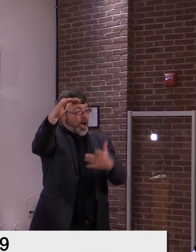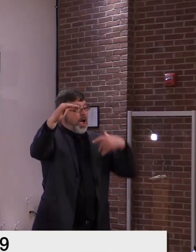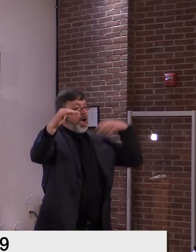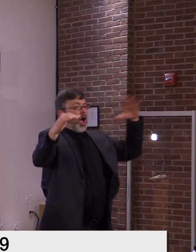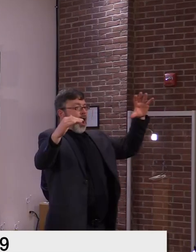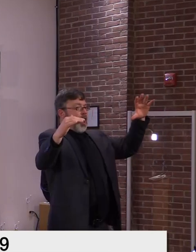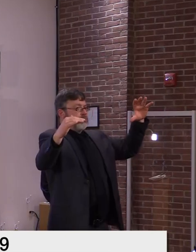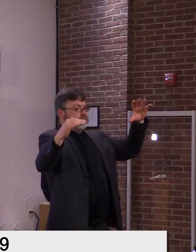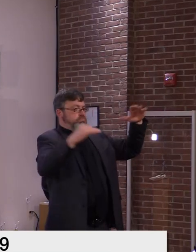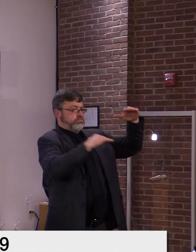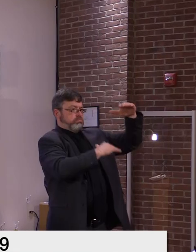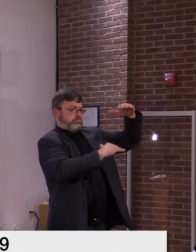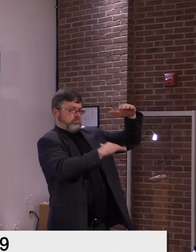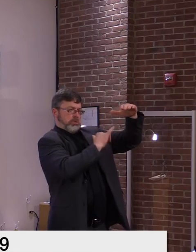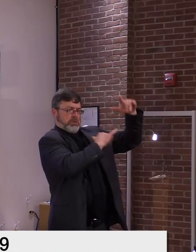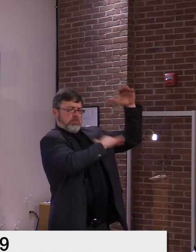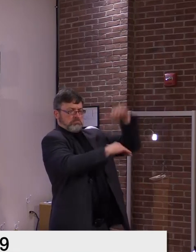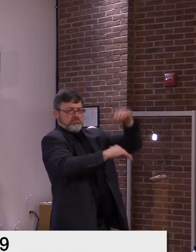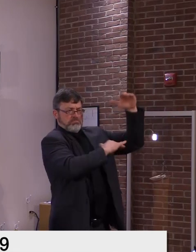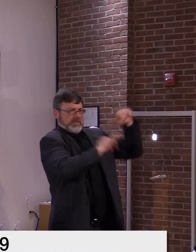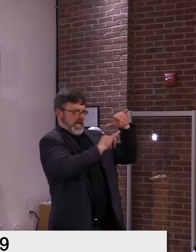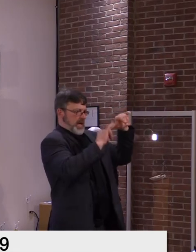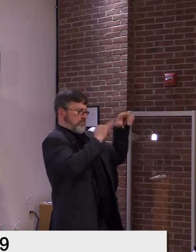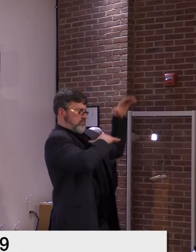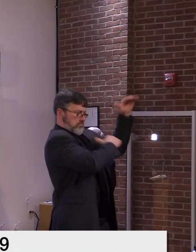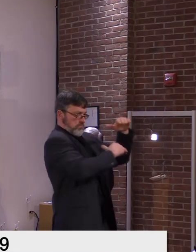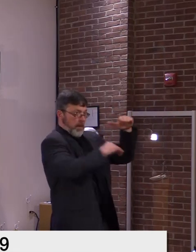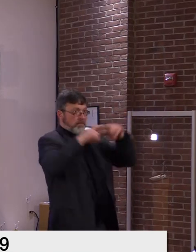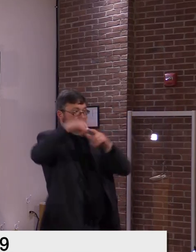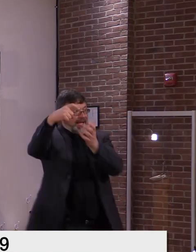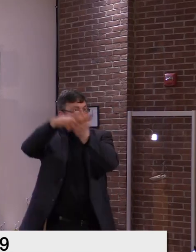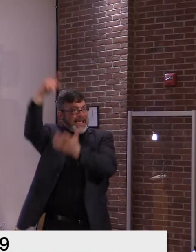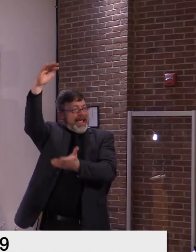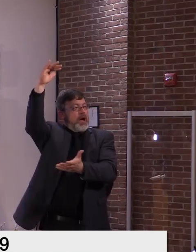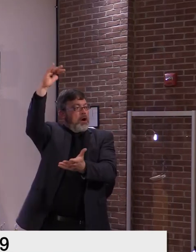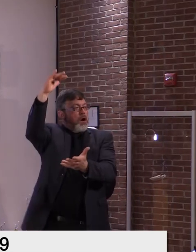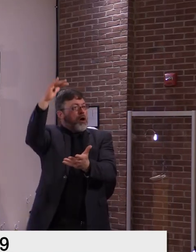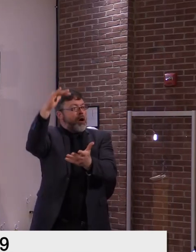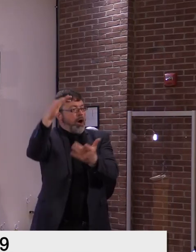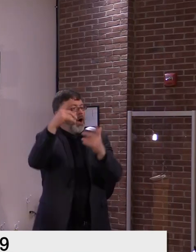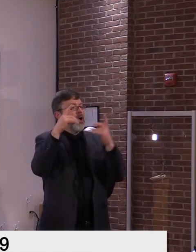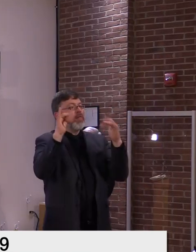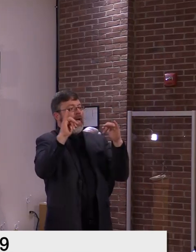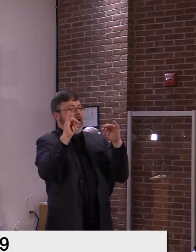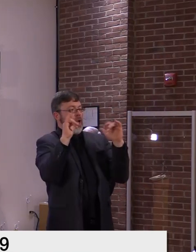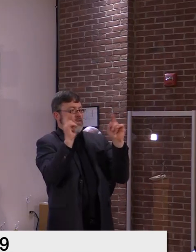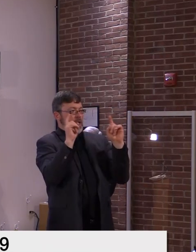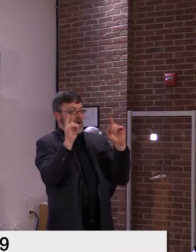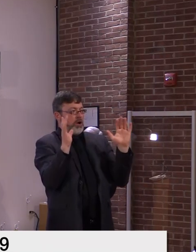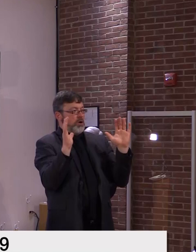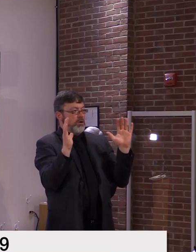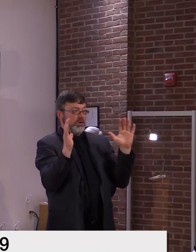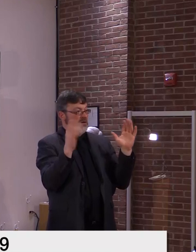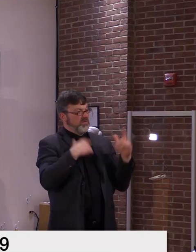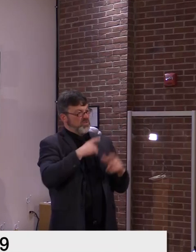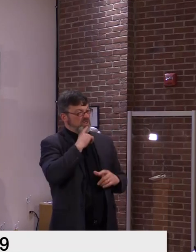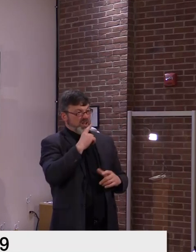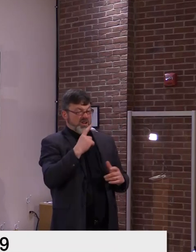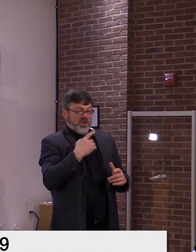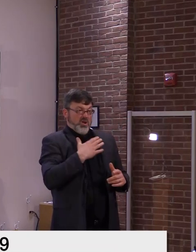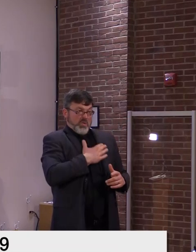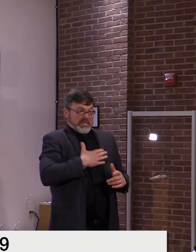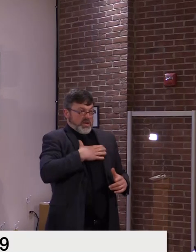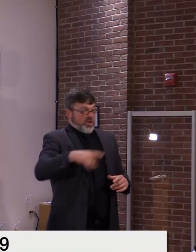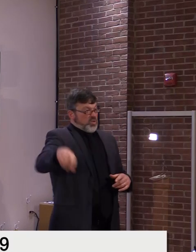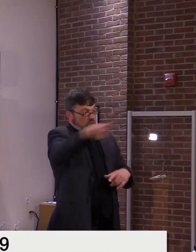But not until now. Right now, it's we appreciate those who have signed up, actually, because we don't want those